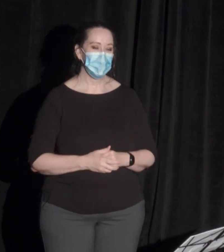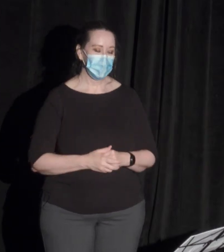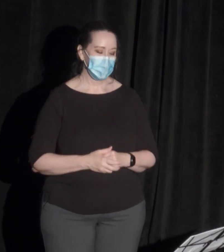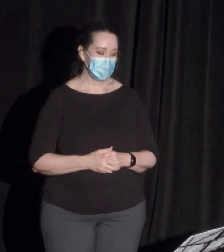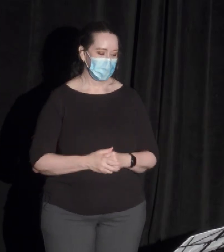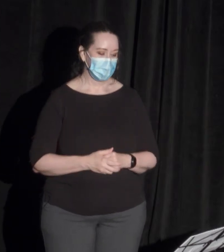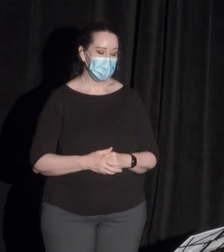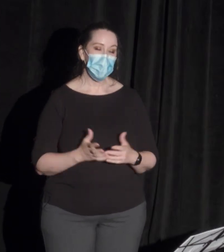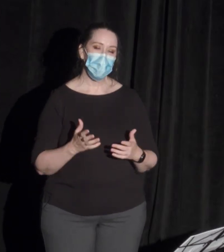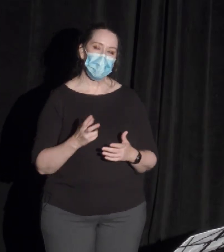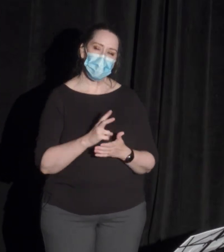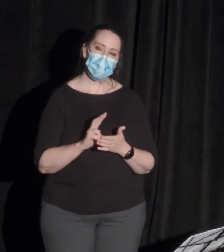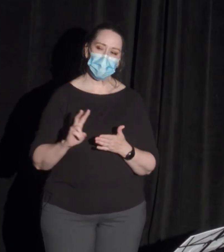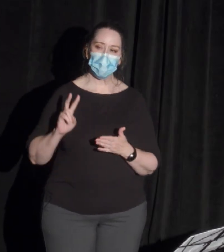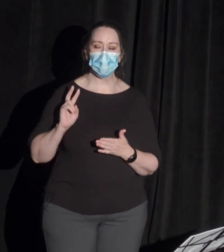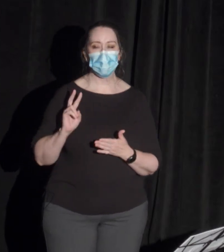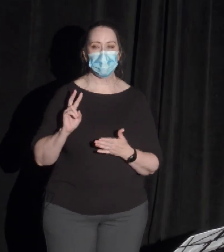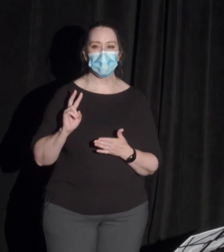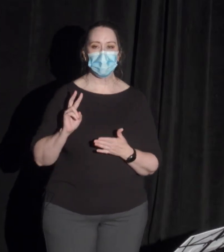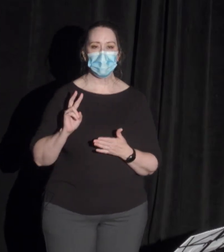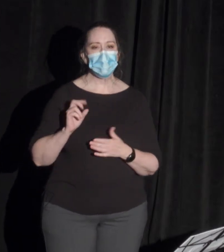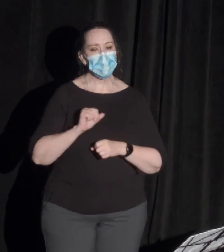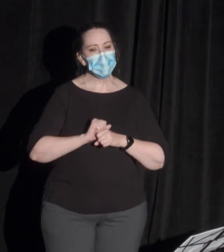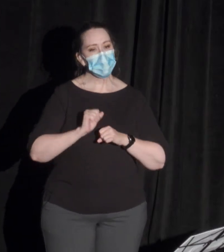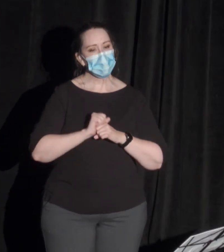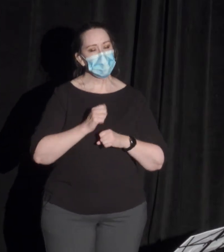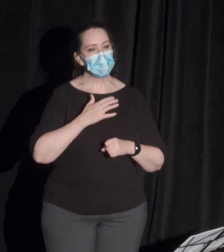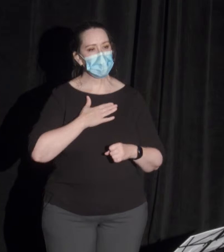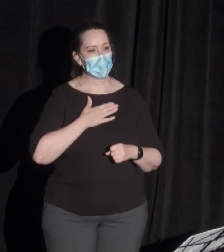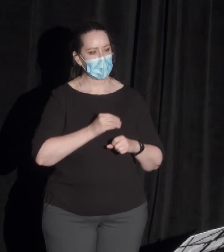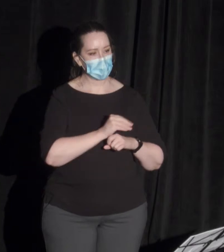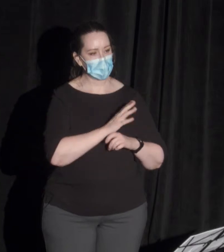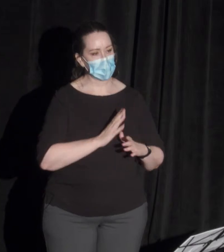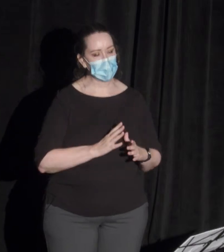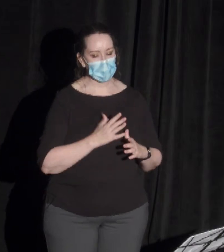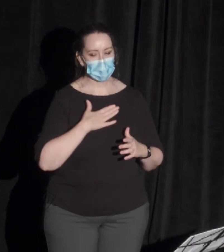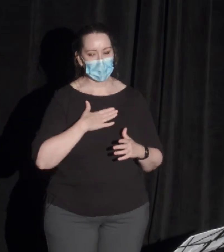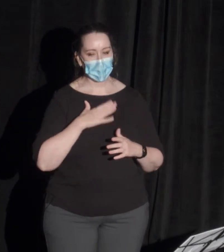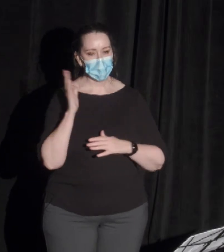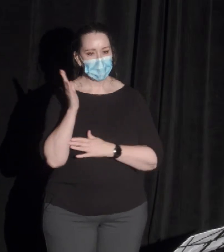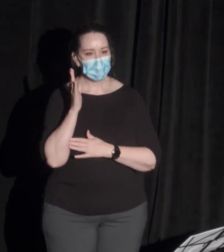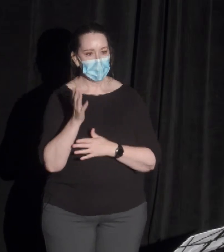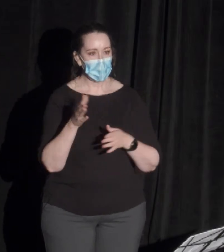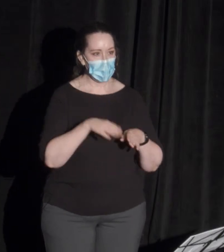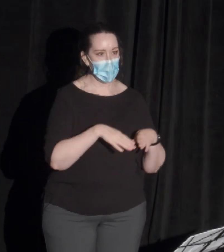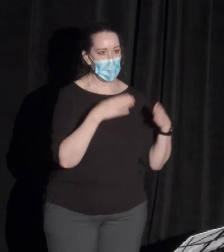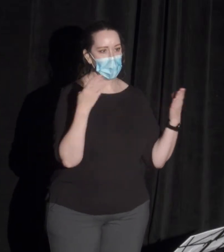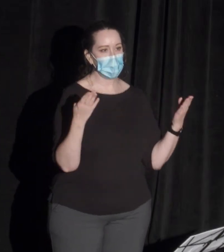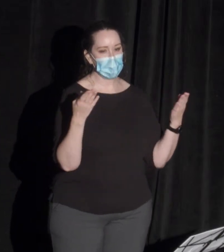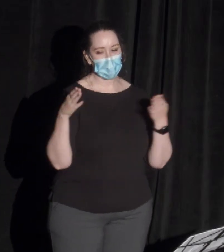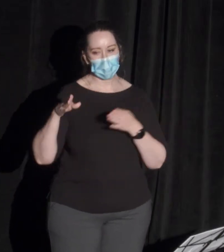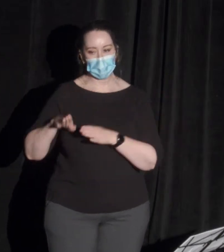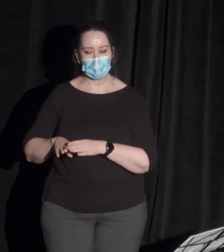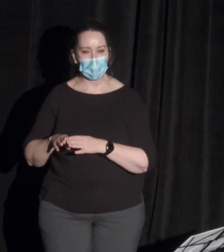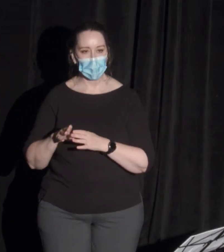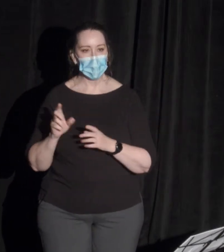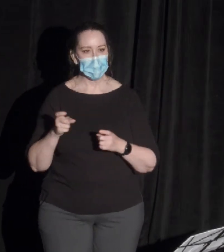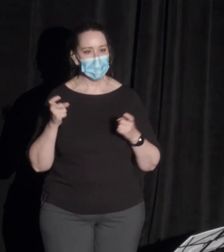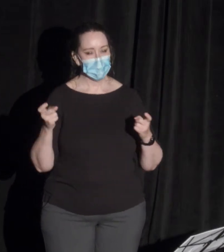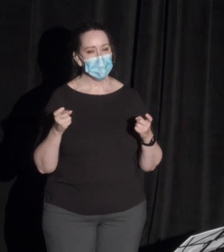So about 2 weeks ago, I was working with one of my advisors on my speeches for opening and closing ceremonies, and we did those, and then he said,